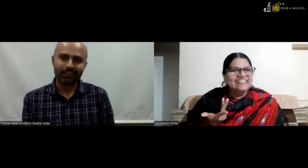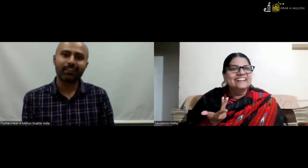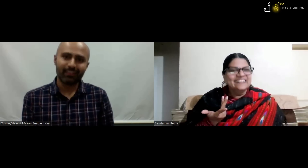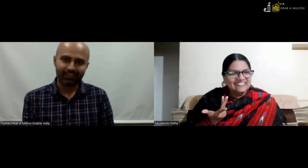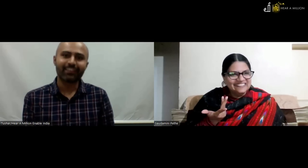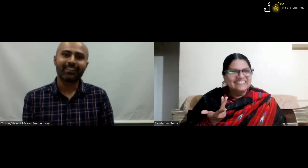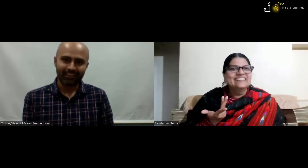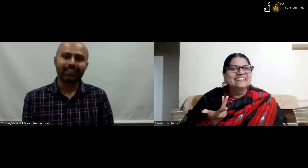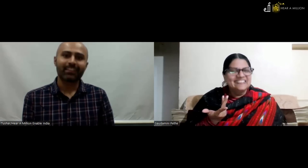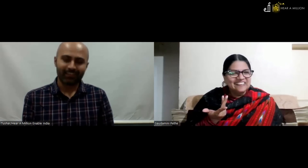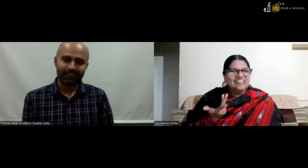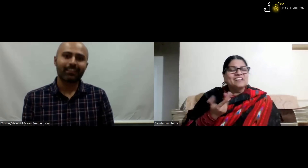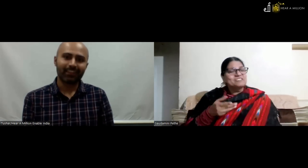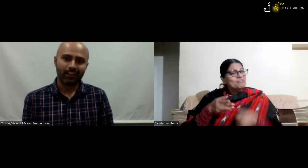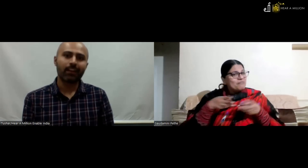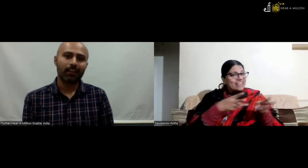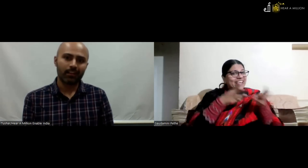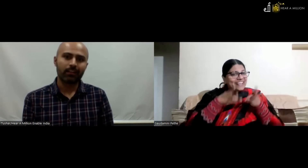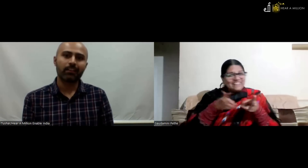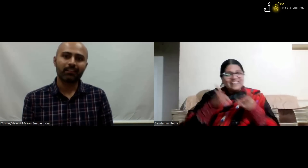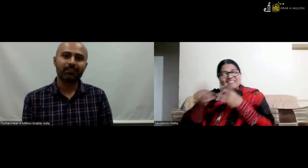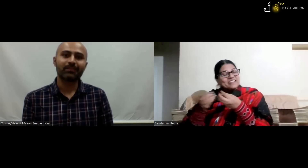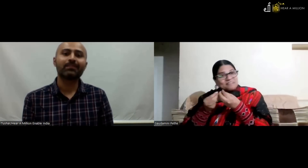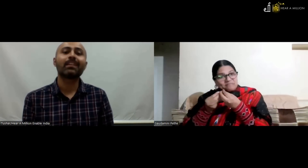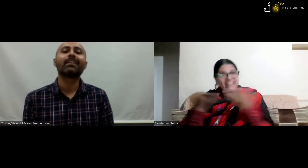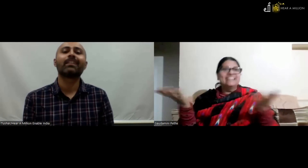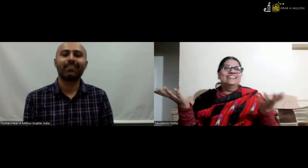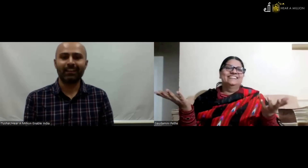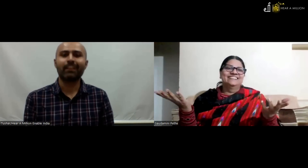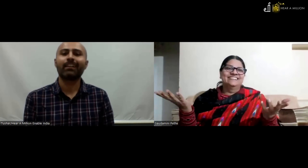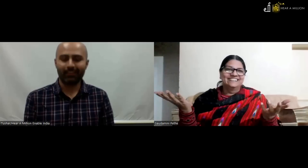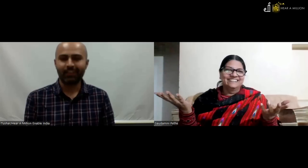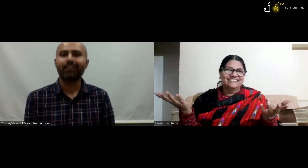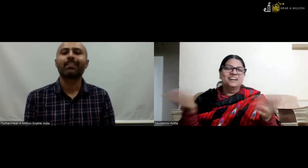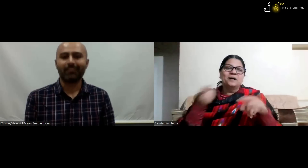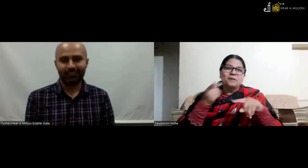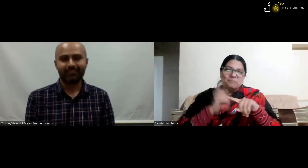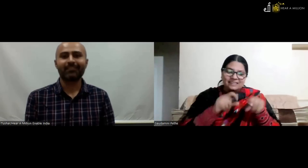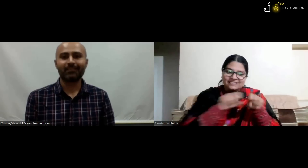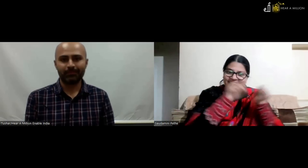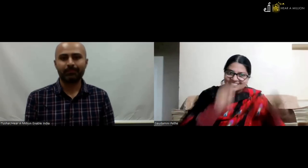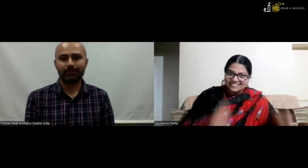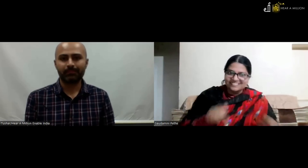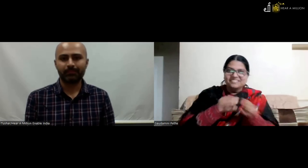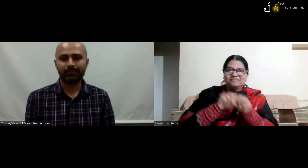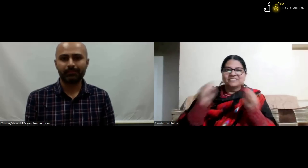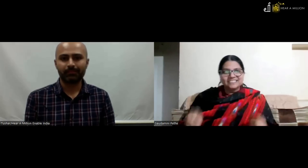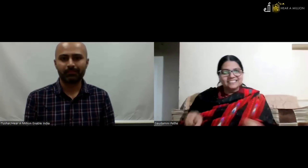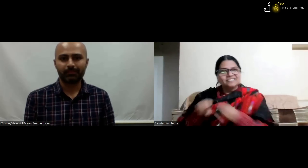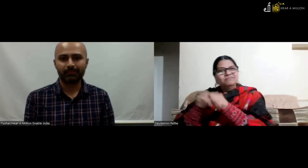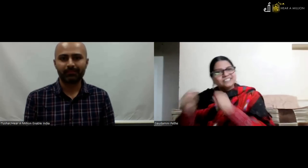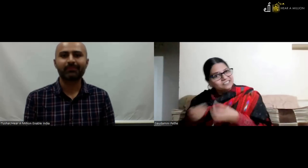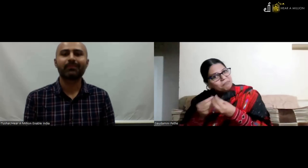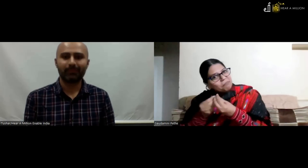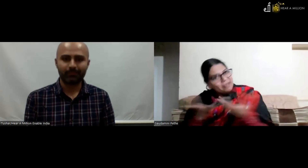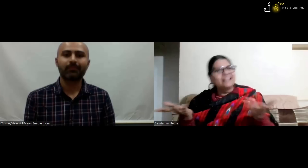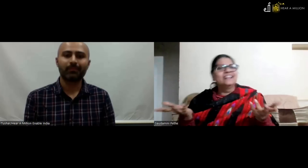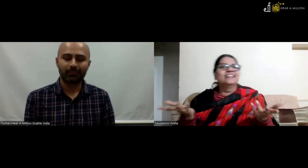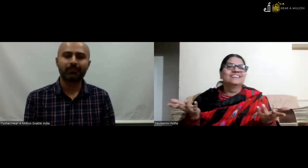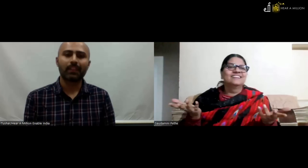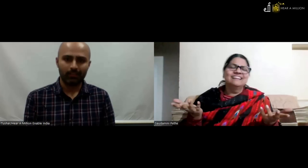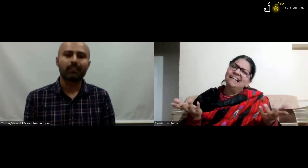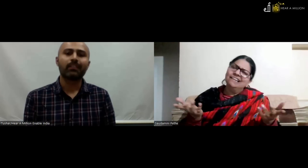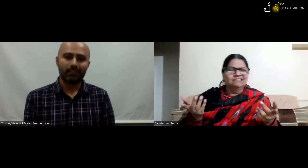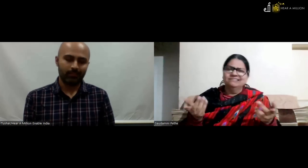us. So at that point, we can ask them that they have to pay the fine for discriminating us. So there